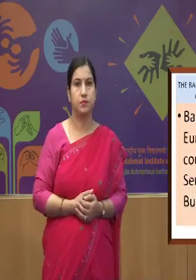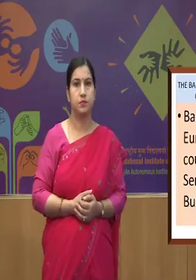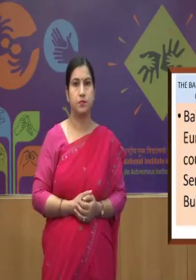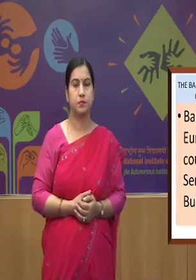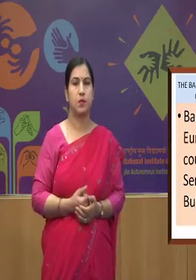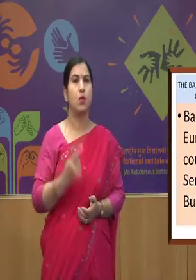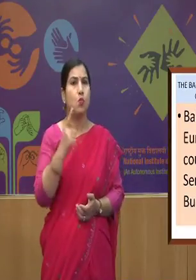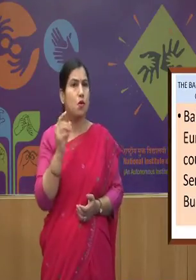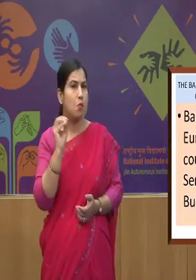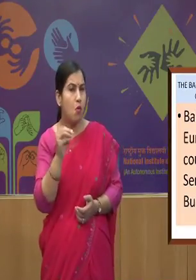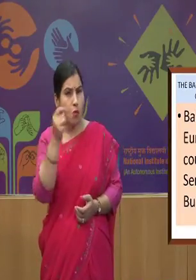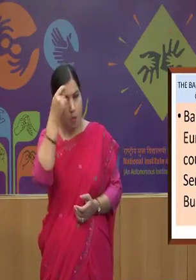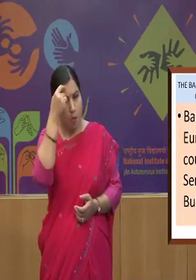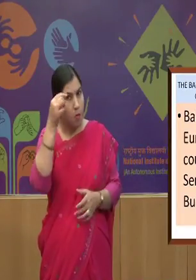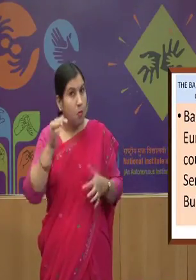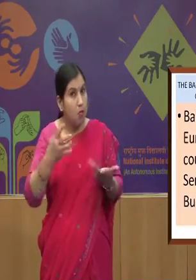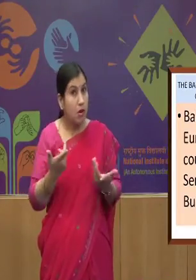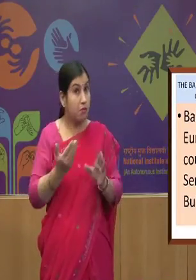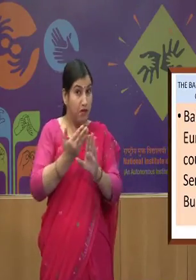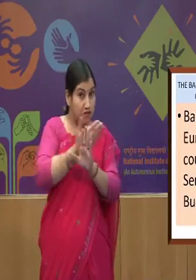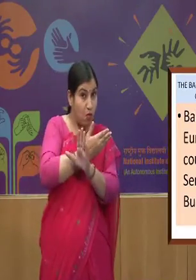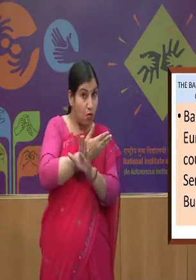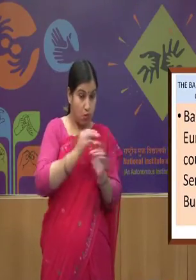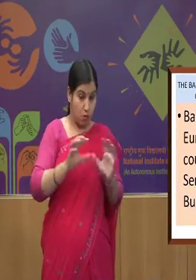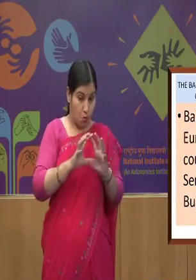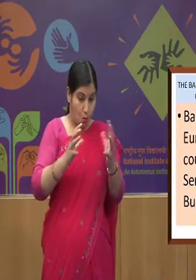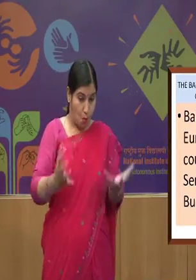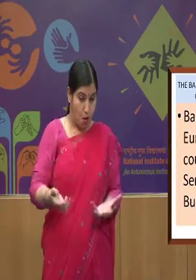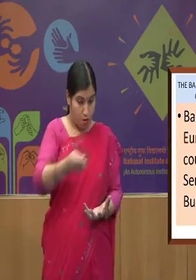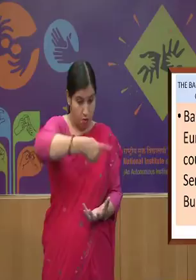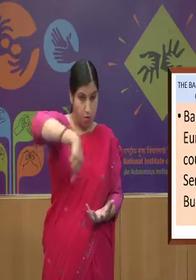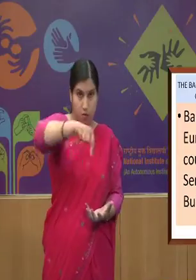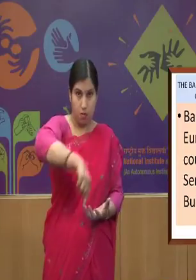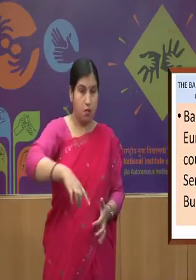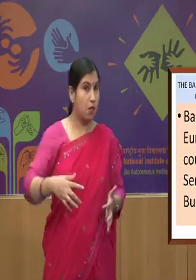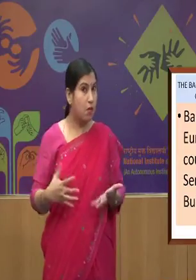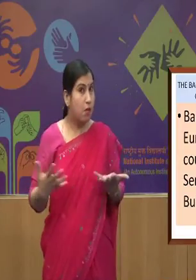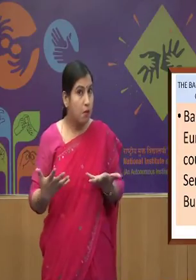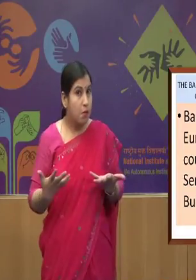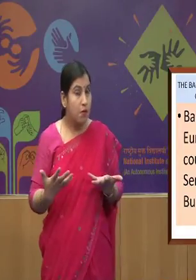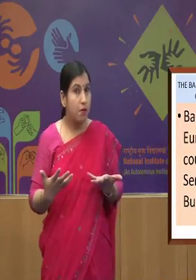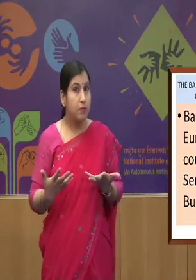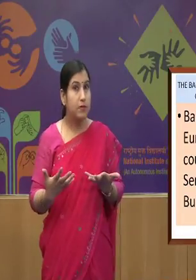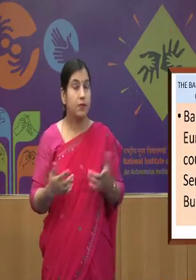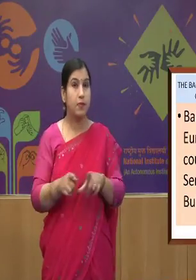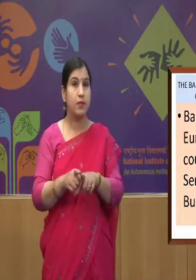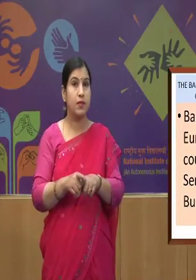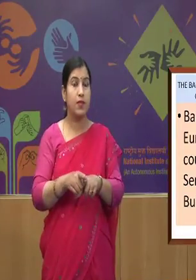Another problem that was present before the world at that time was the Balkan